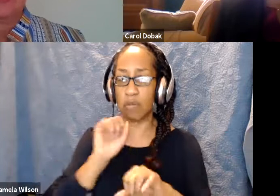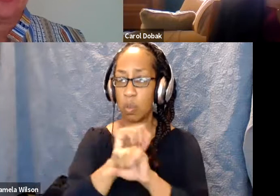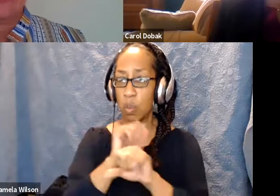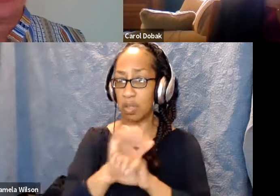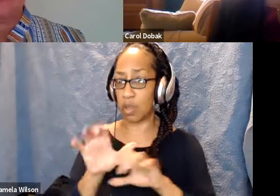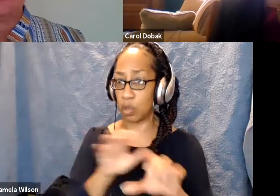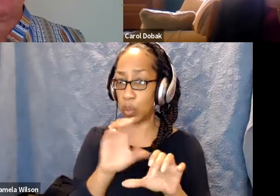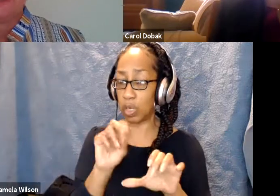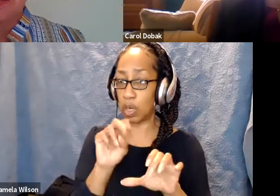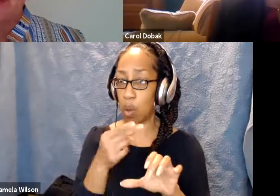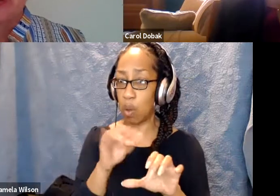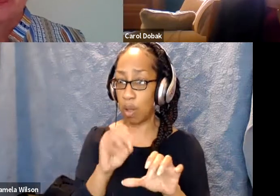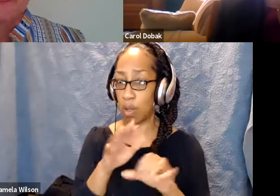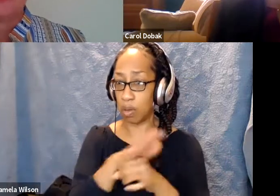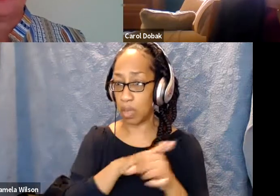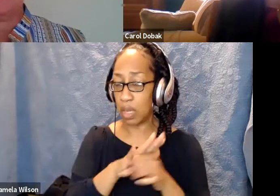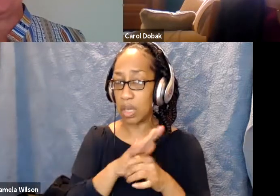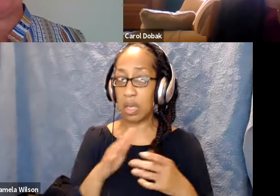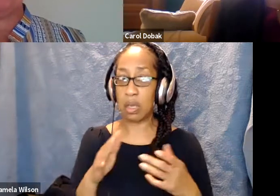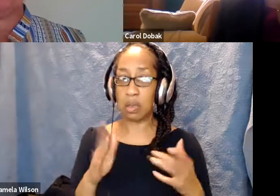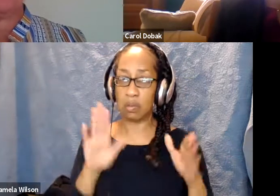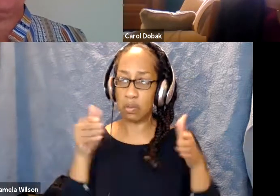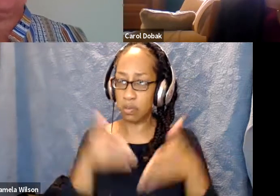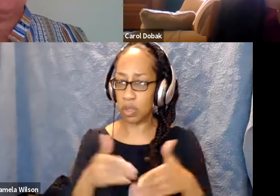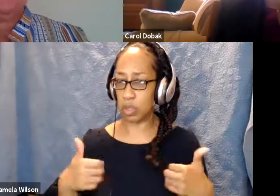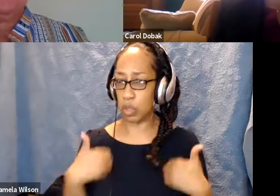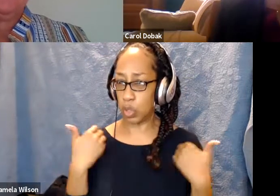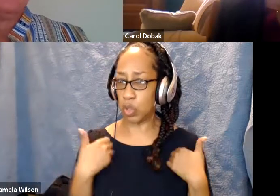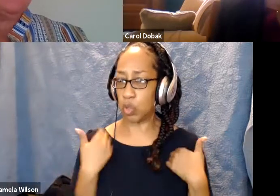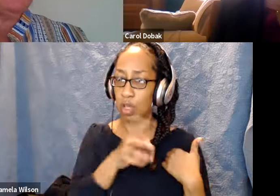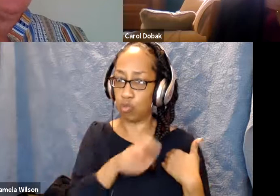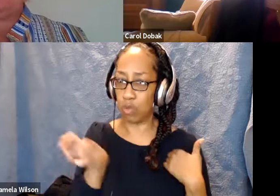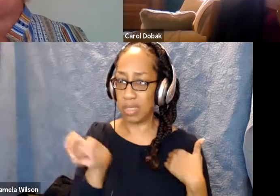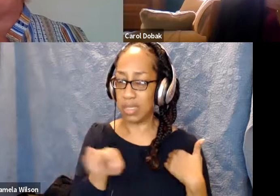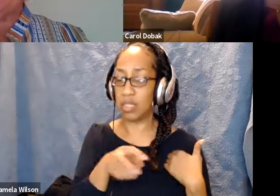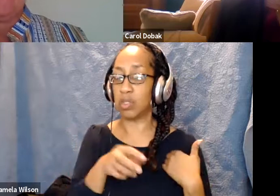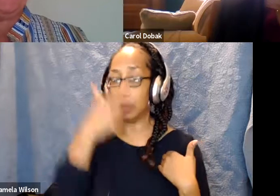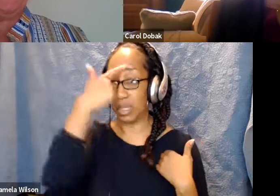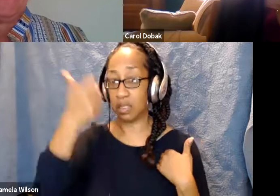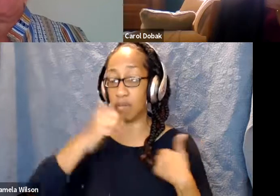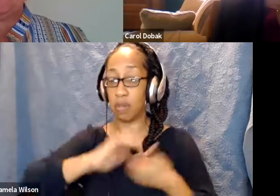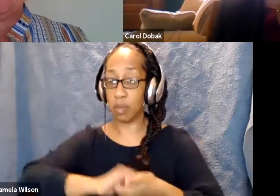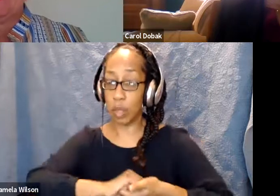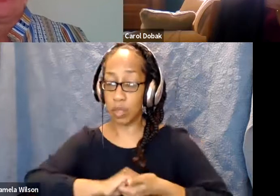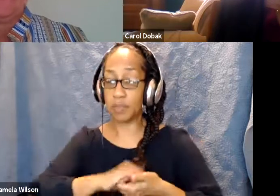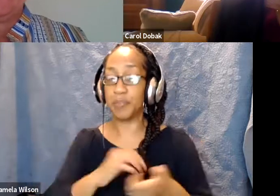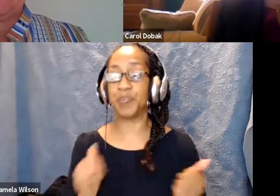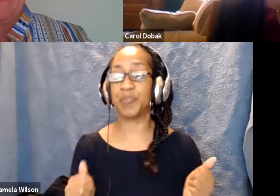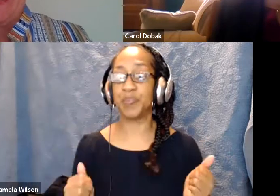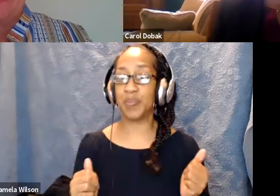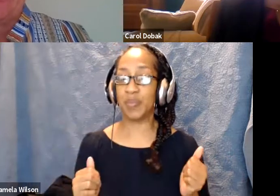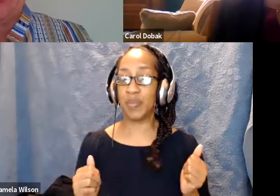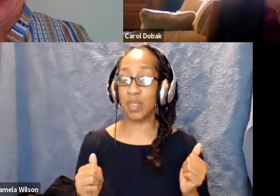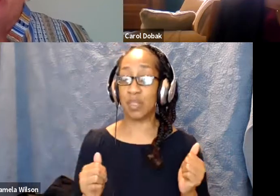there around youth in transition because of those partnerships. So it's likely no surprise to anyone in the